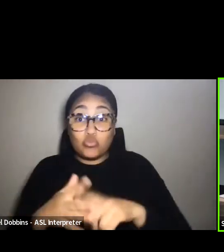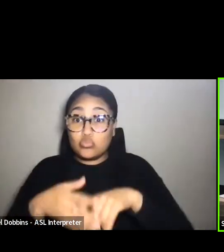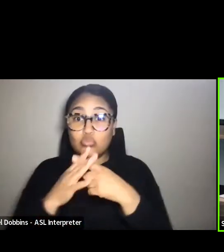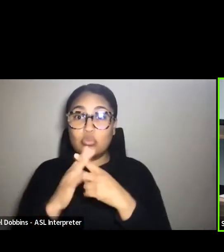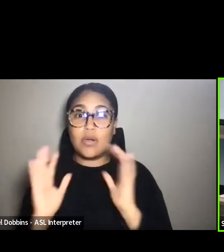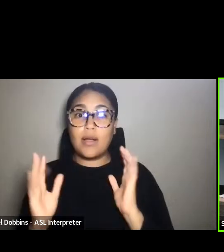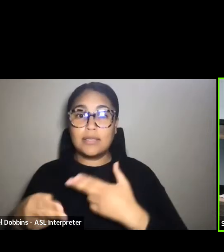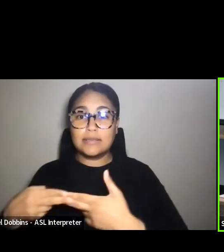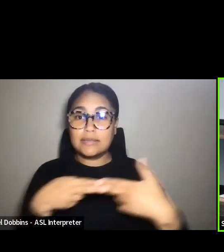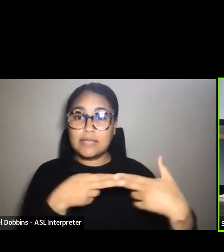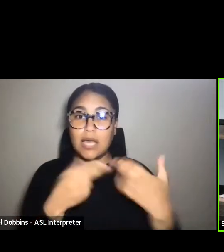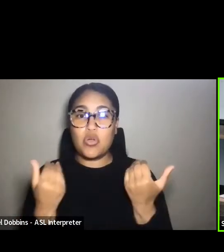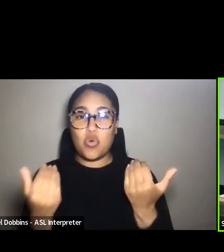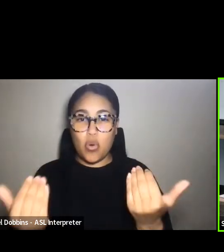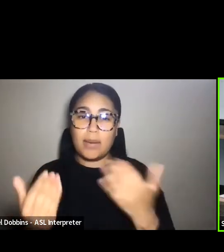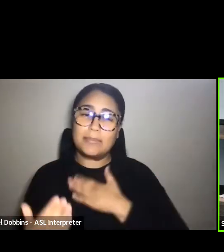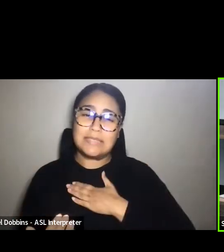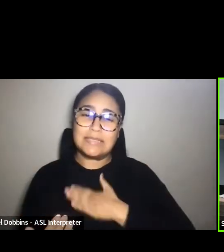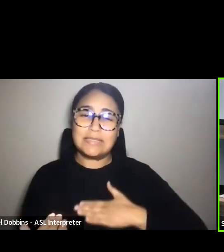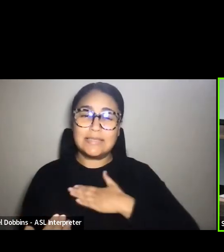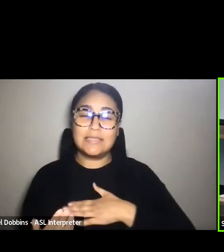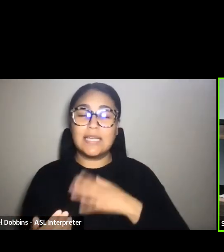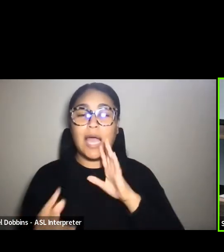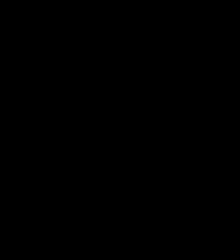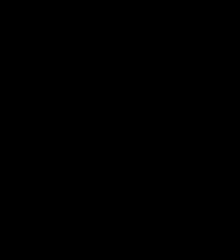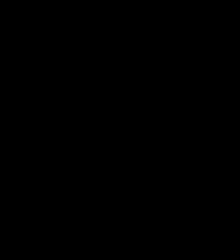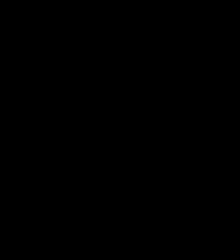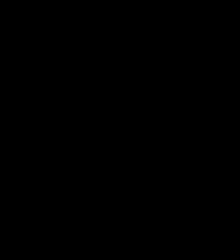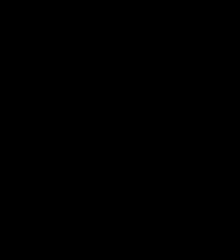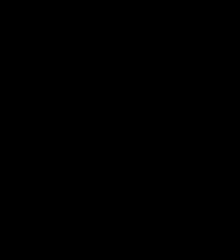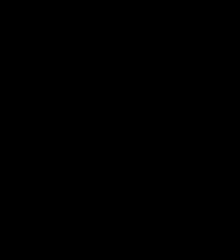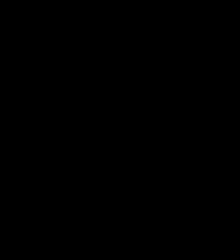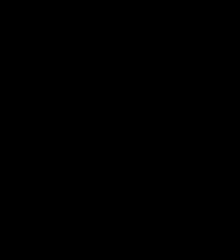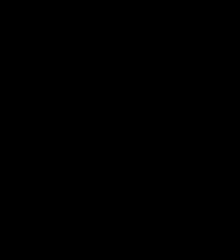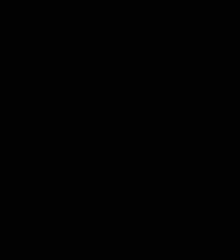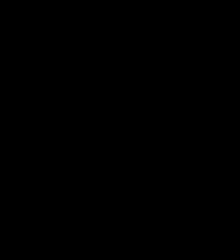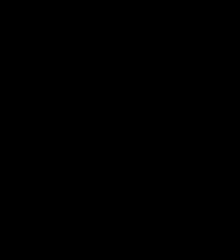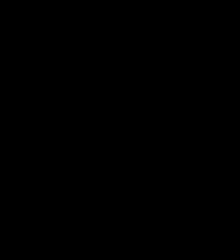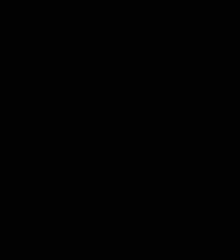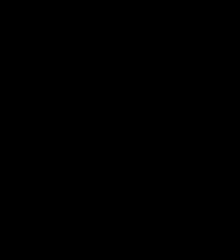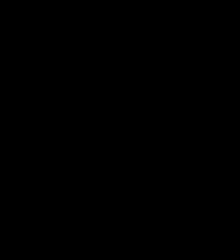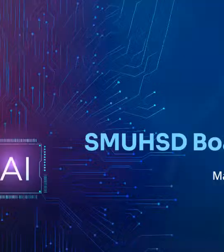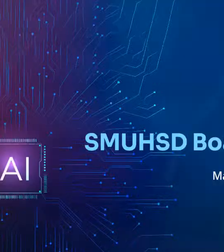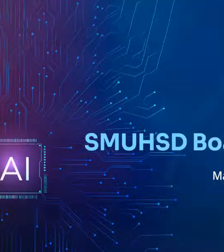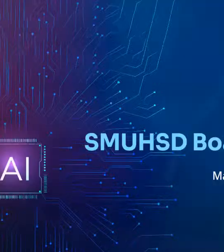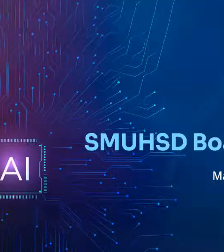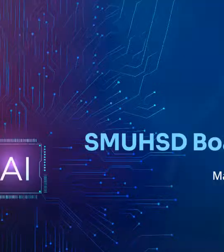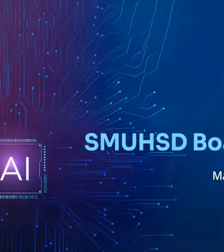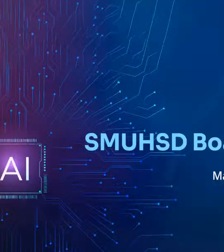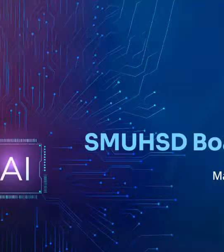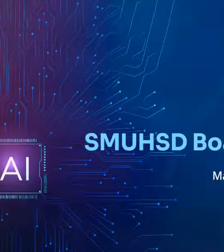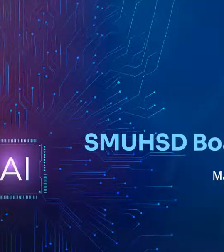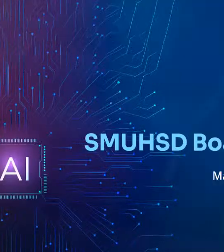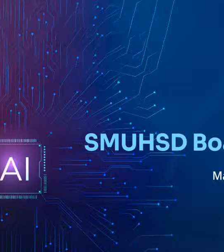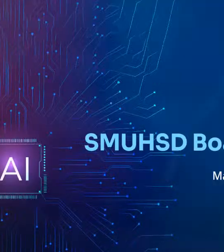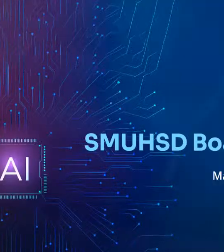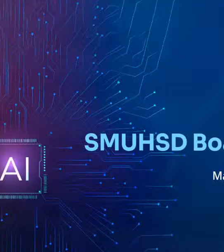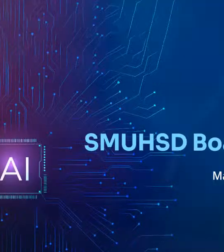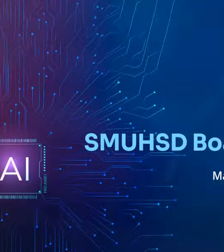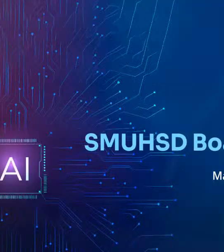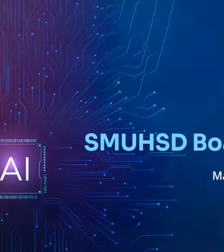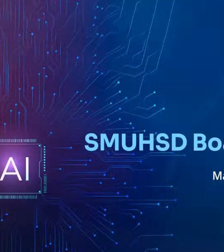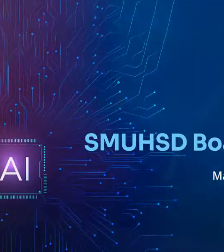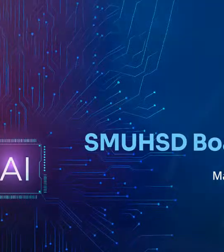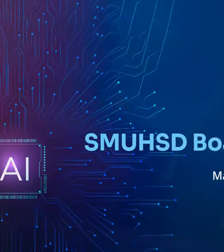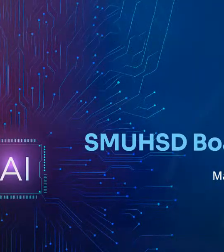the slide deck. I'm going to do a quick bit of introductions and then I'll be handing it off. So again, I want to welcome everyone.